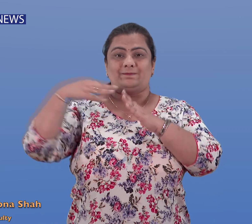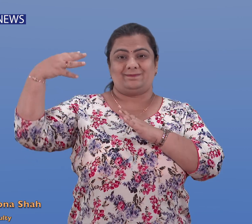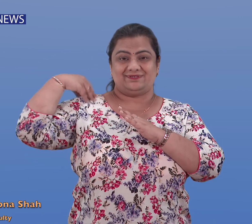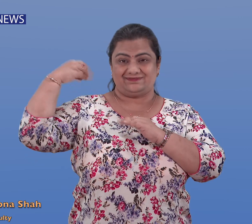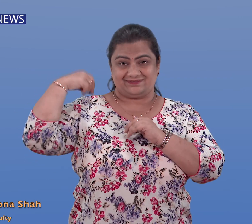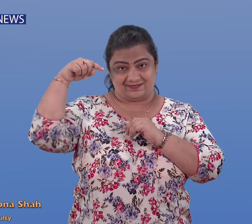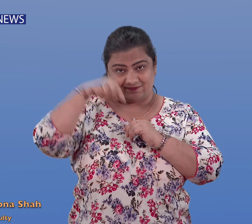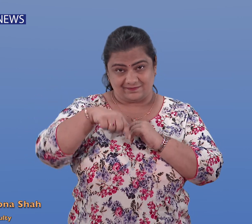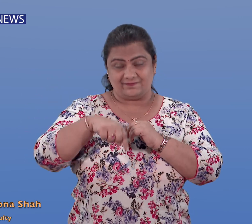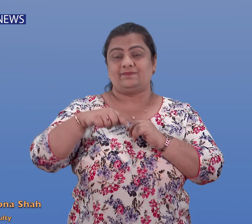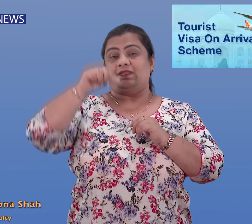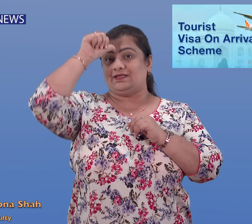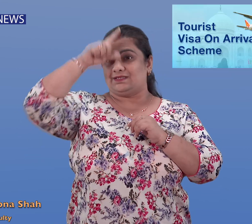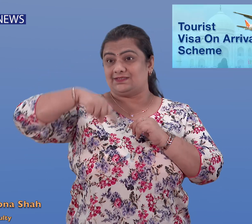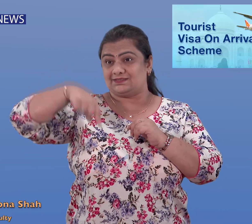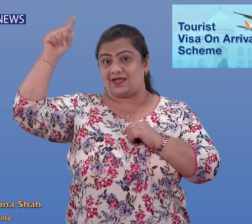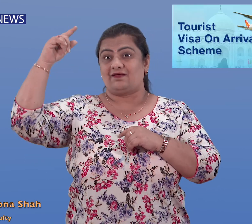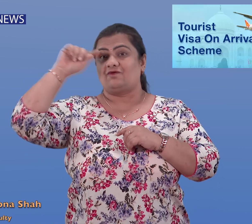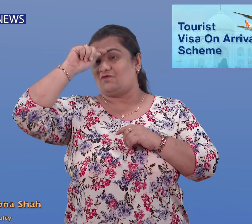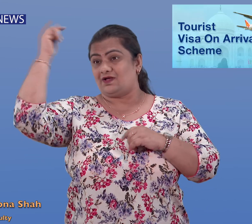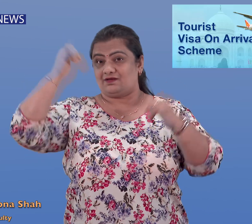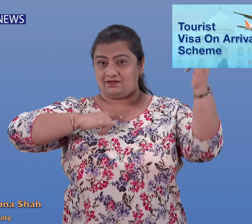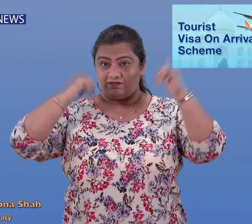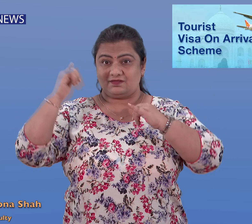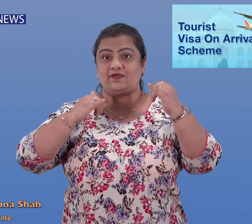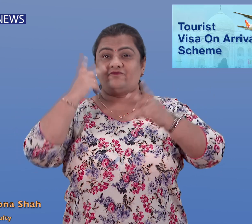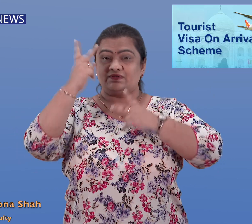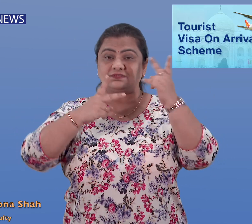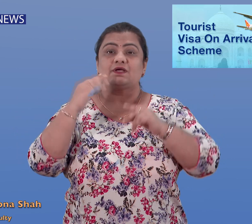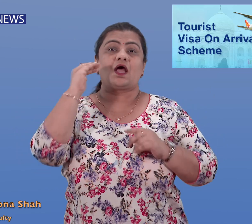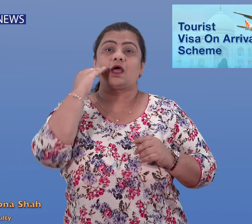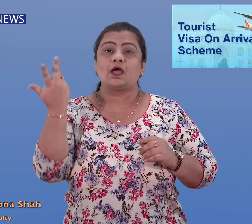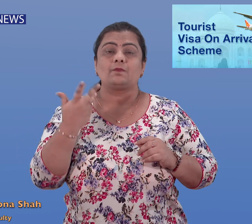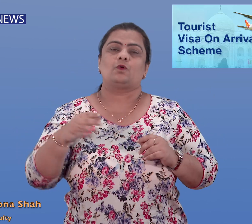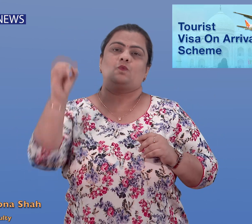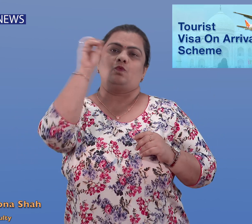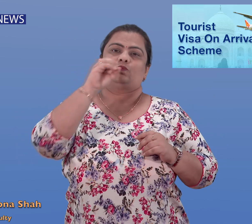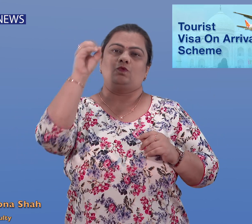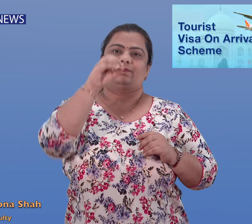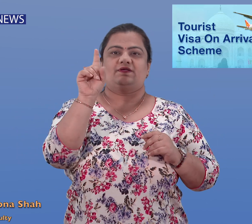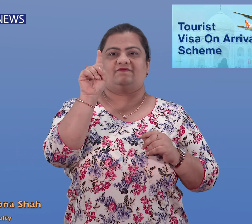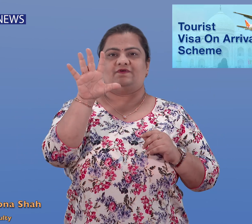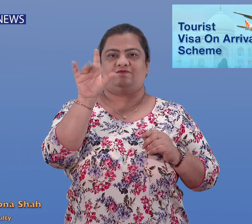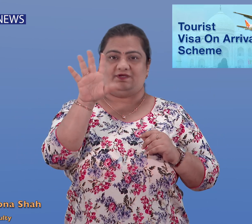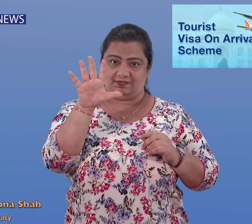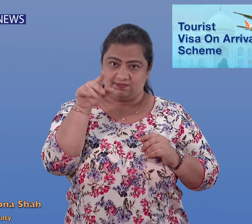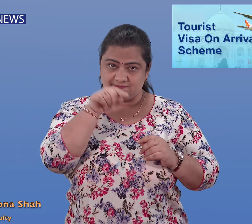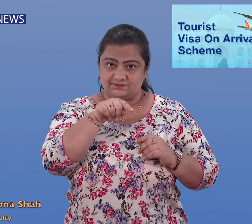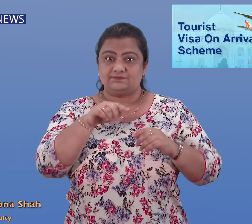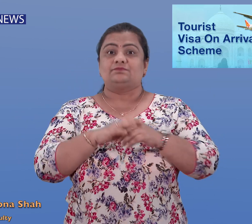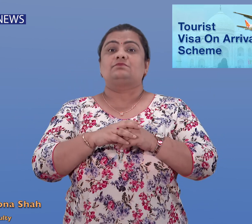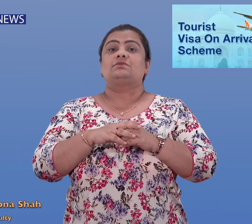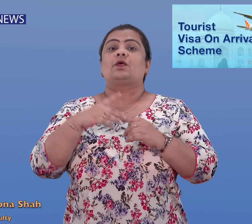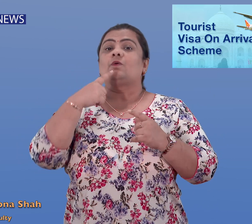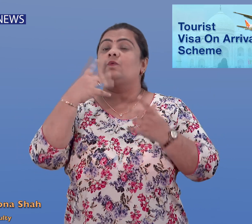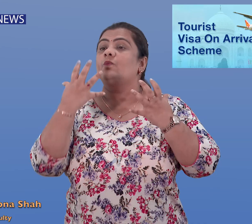According to the Home Ministry, India will partially restore tourist visa facility from October 15 for foreigners who want to